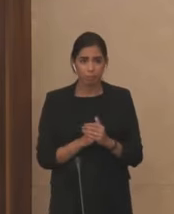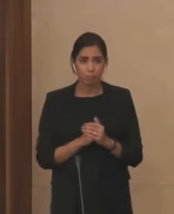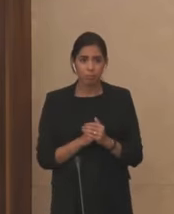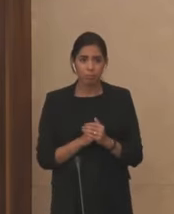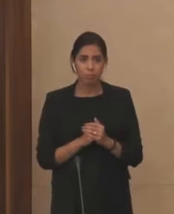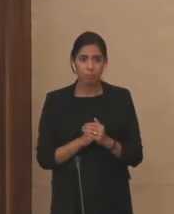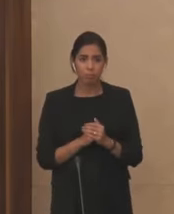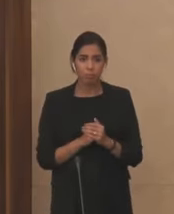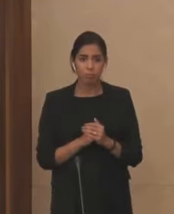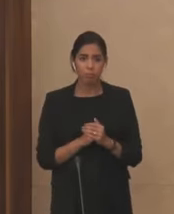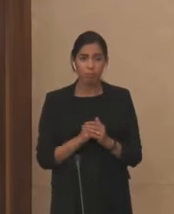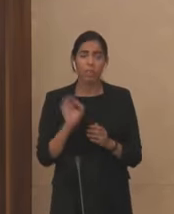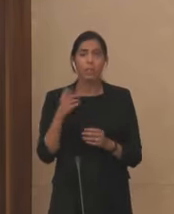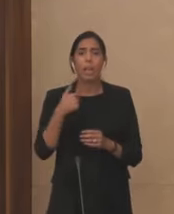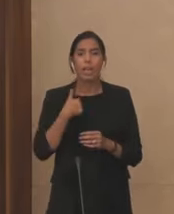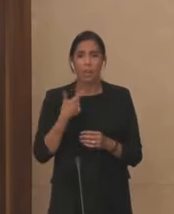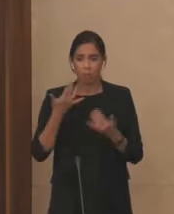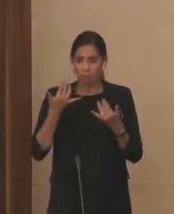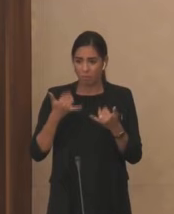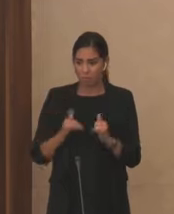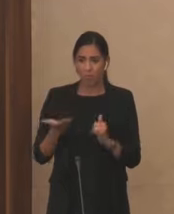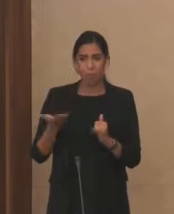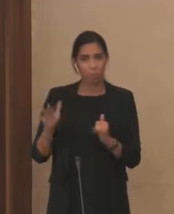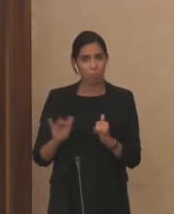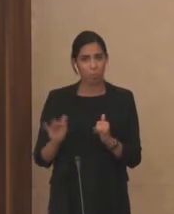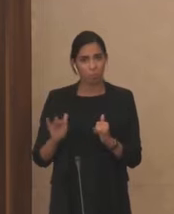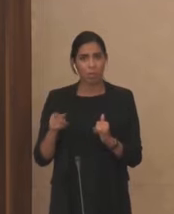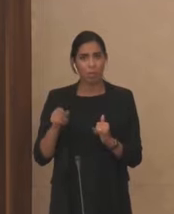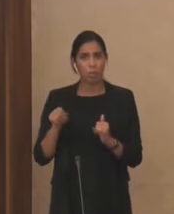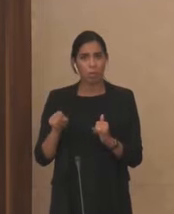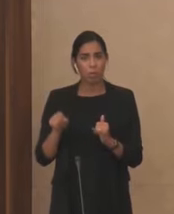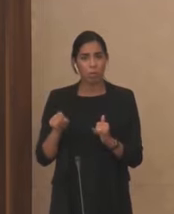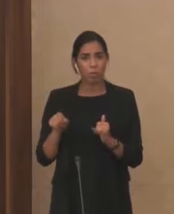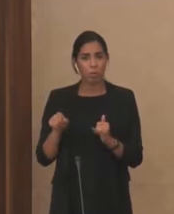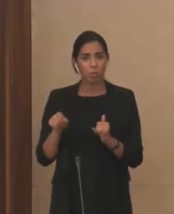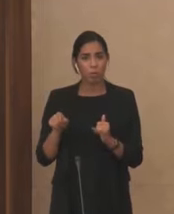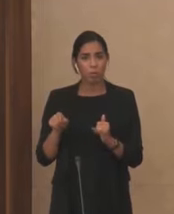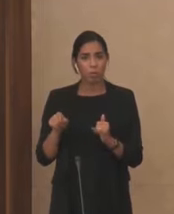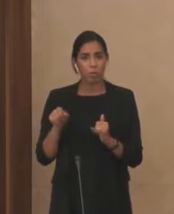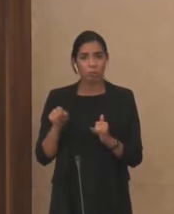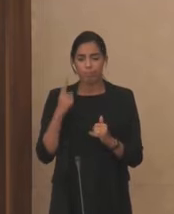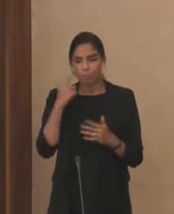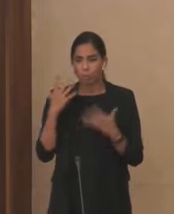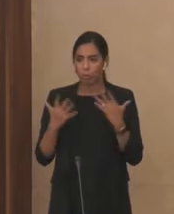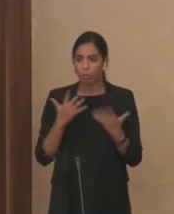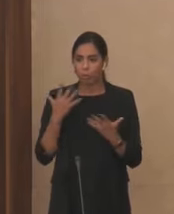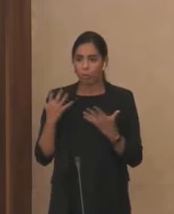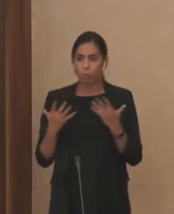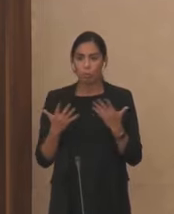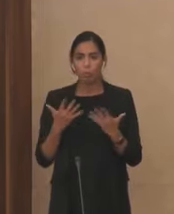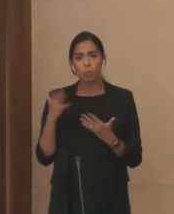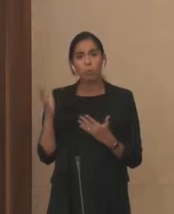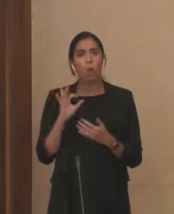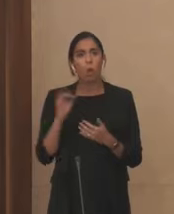with confusion, somnolence after a vaccine, I have to understand that